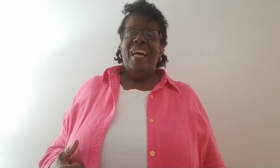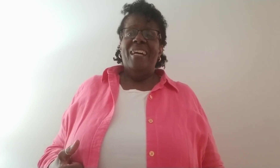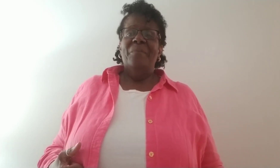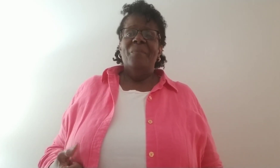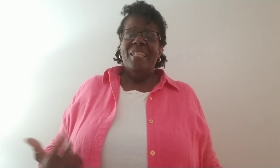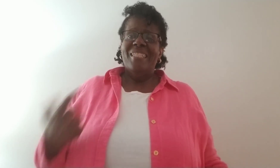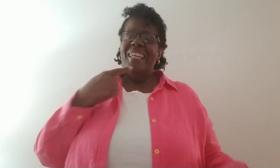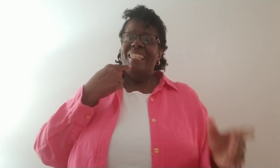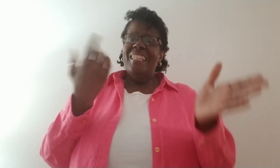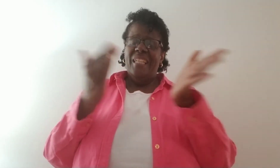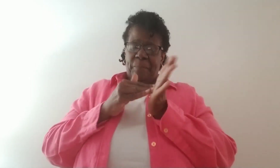4,624,712,259. Let's say it again.